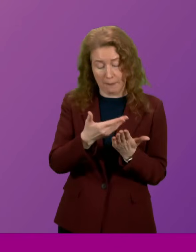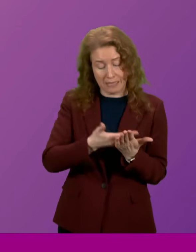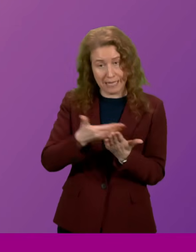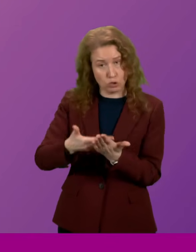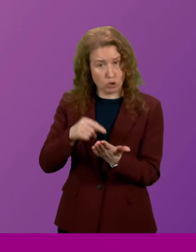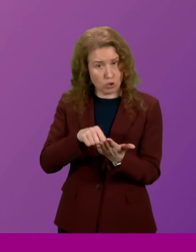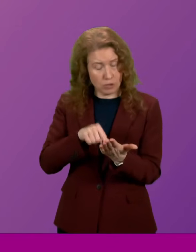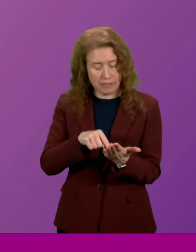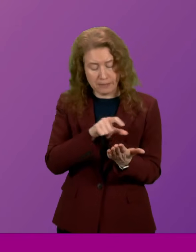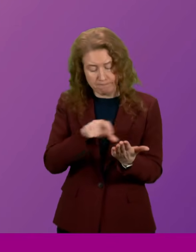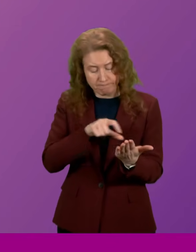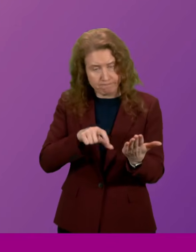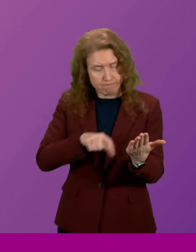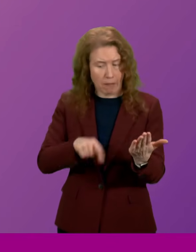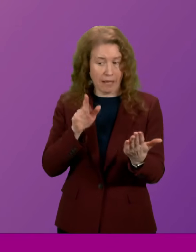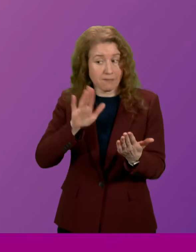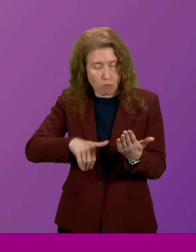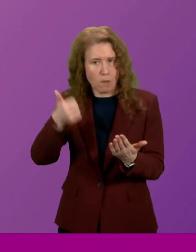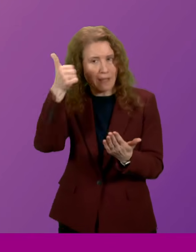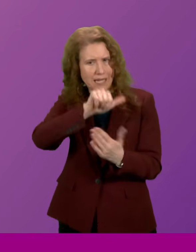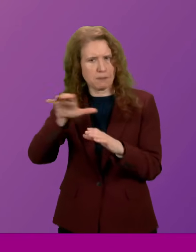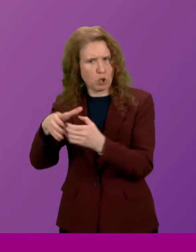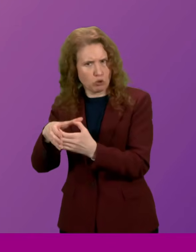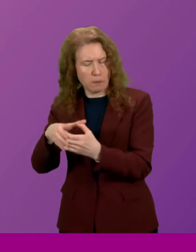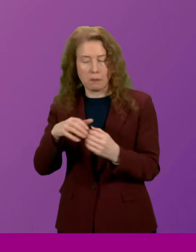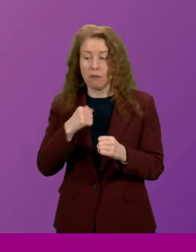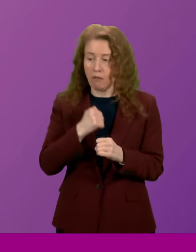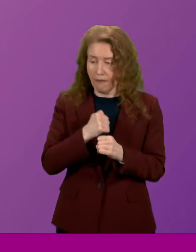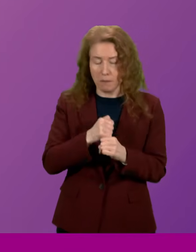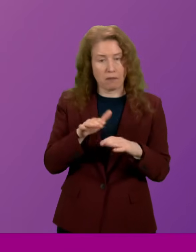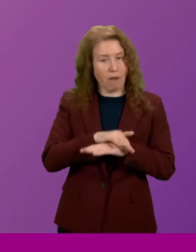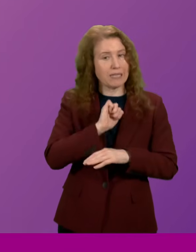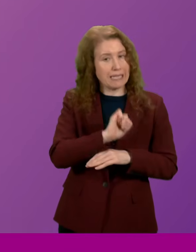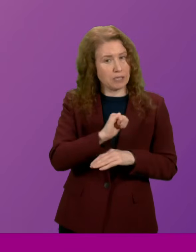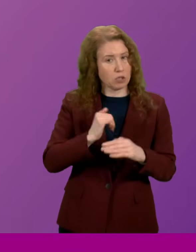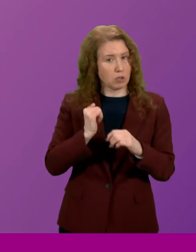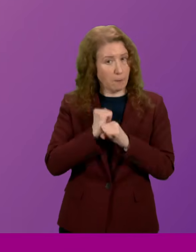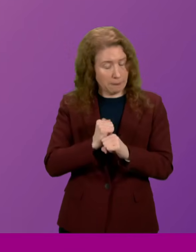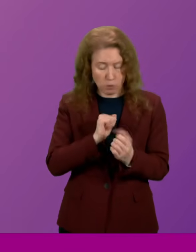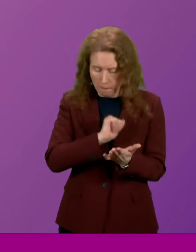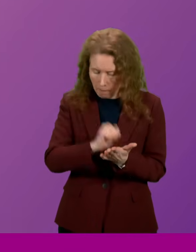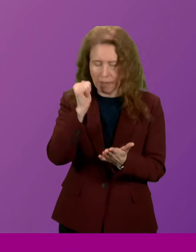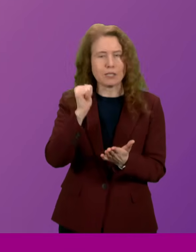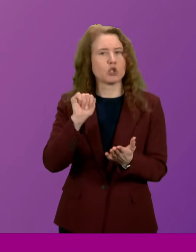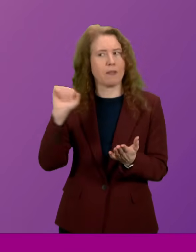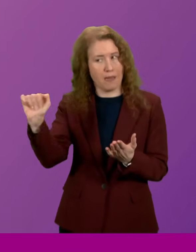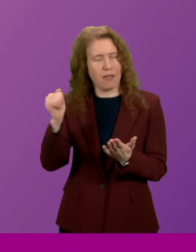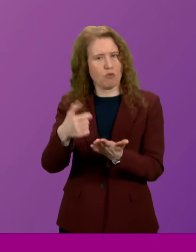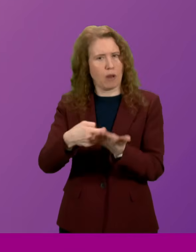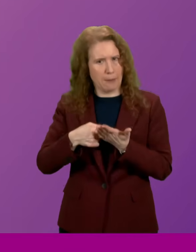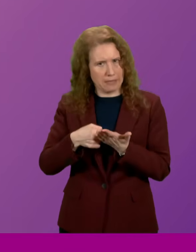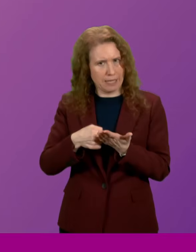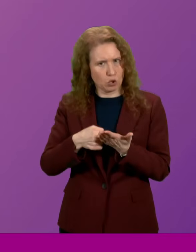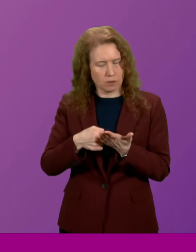within the report are those of the expert group, and the Government fulfilled its commitment to publish those recommendations.